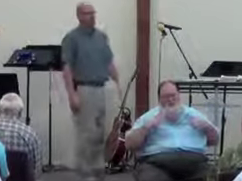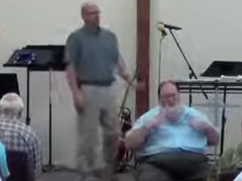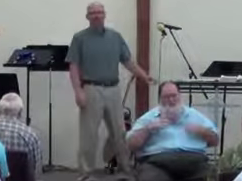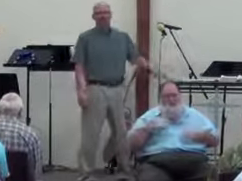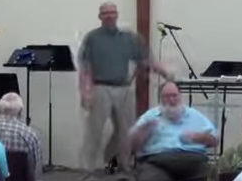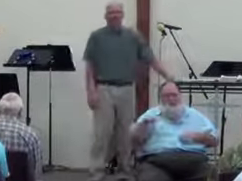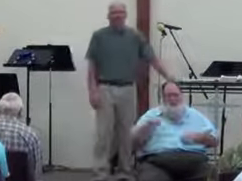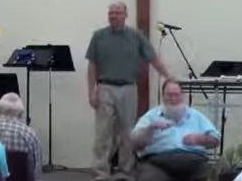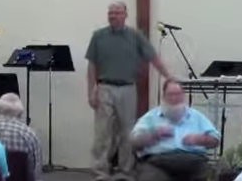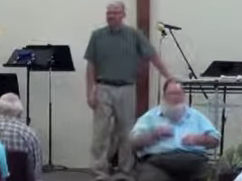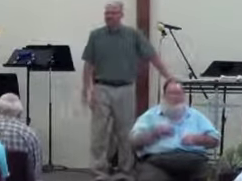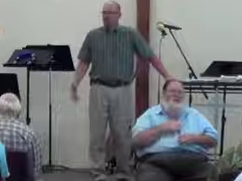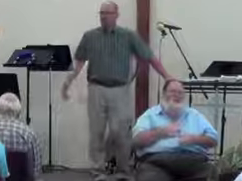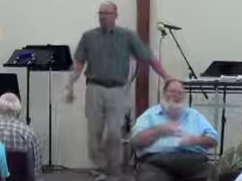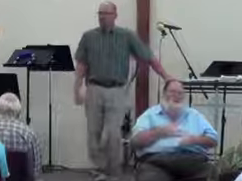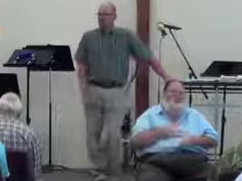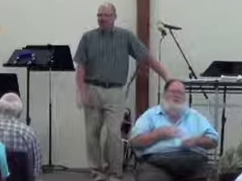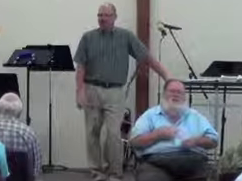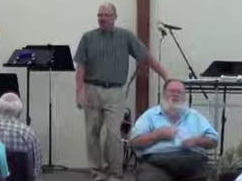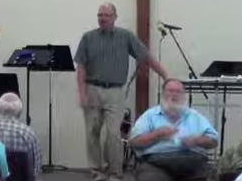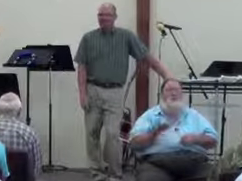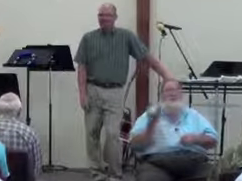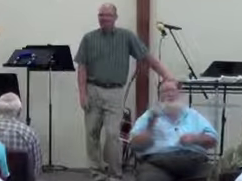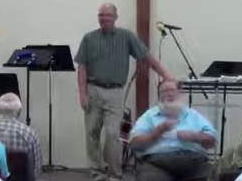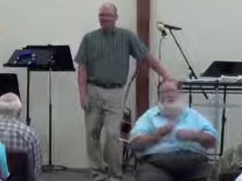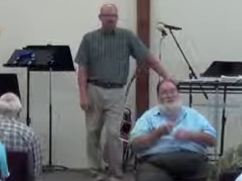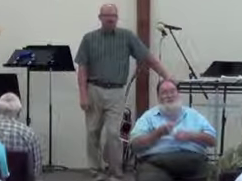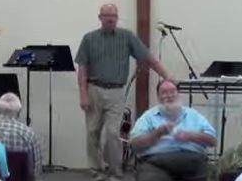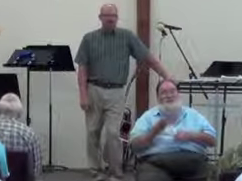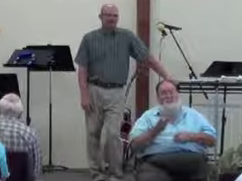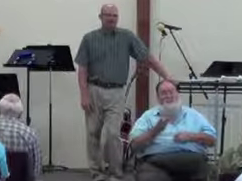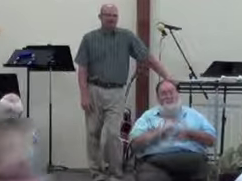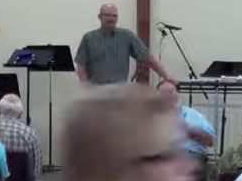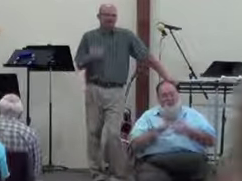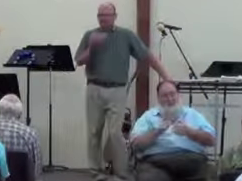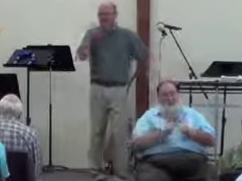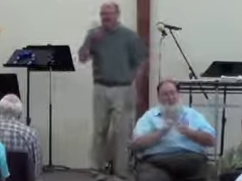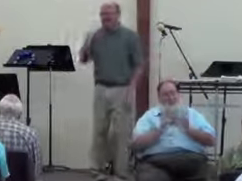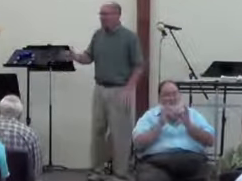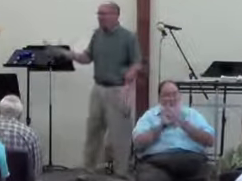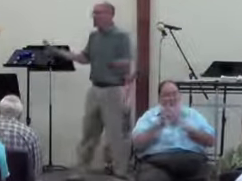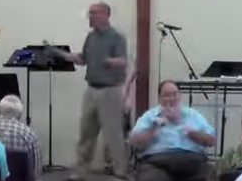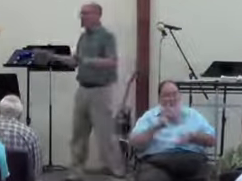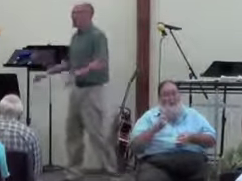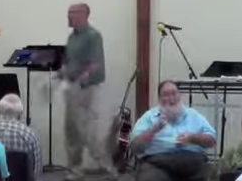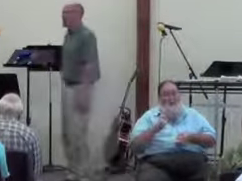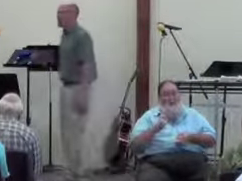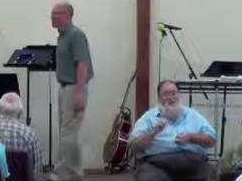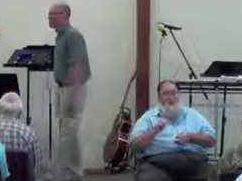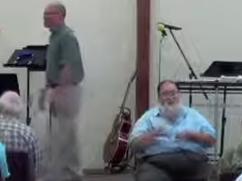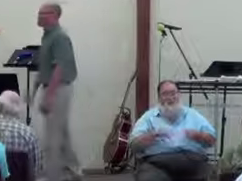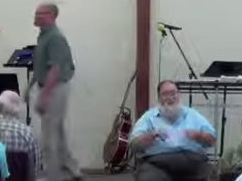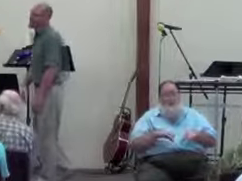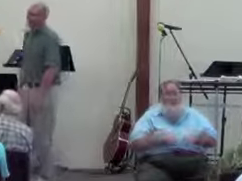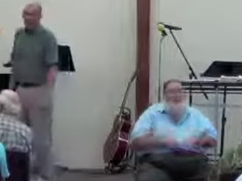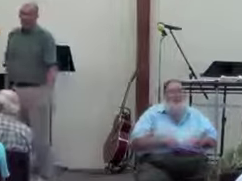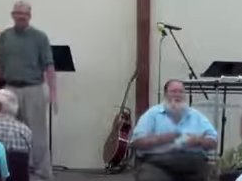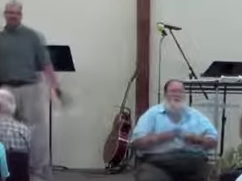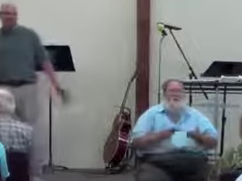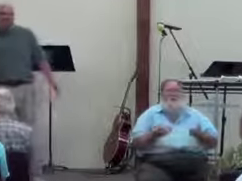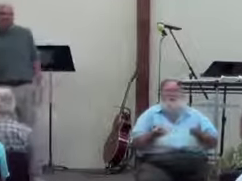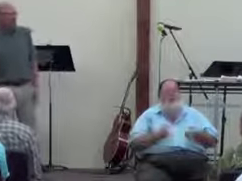enjoyed the last couple of weeks with all the fam jam activities and everything that everybody helped out with. It was